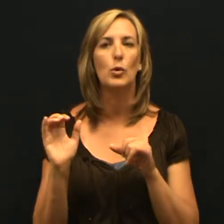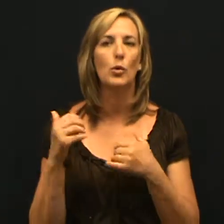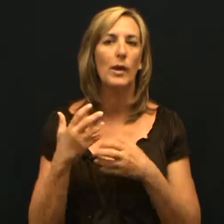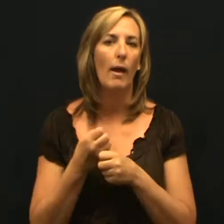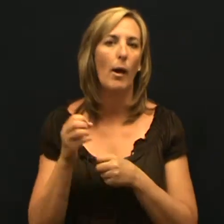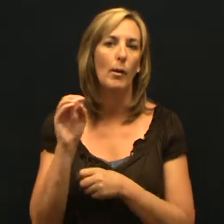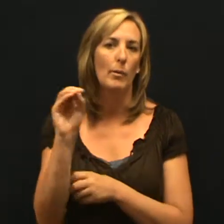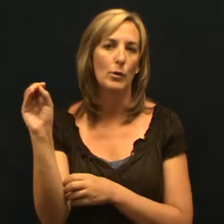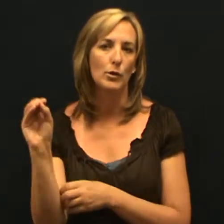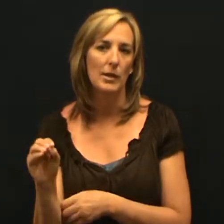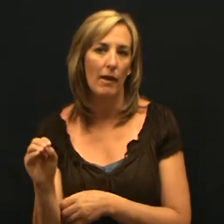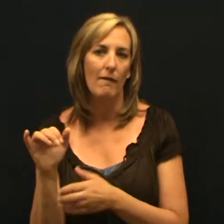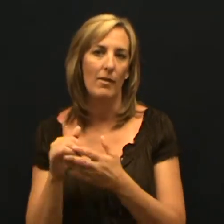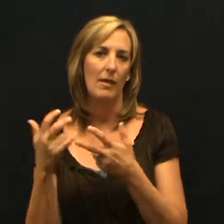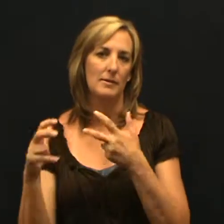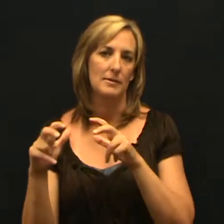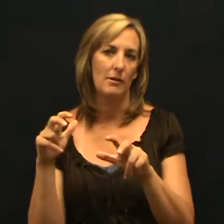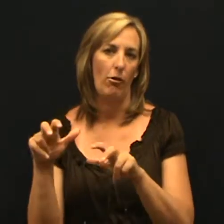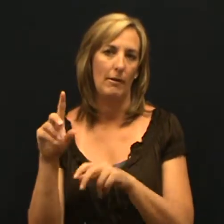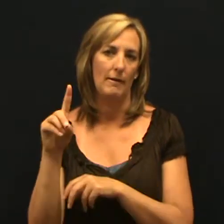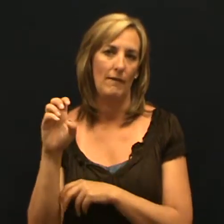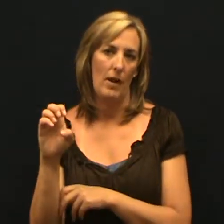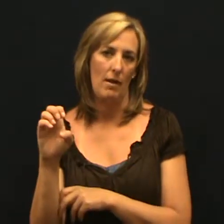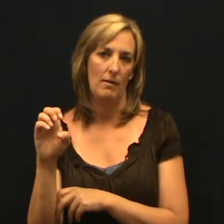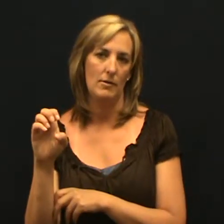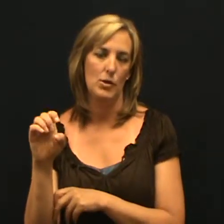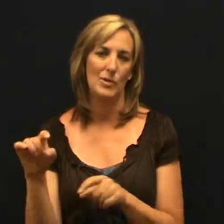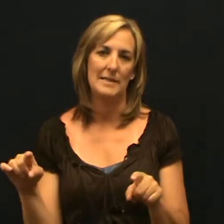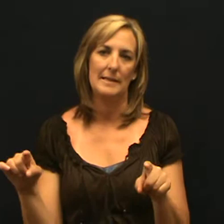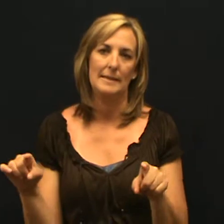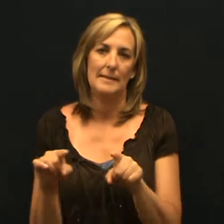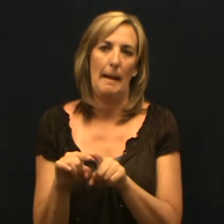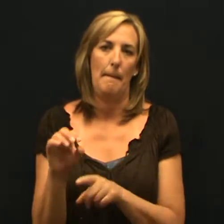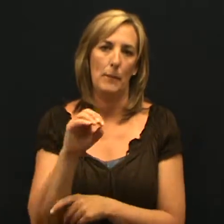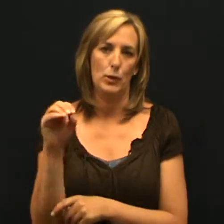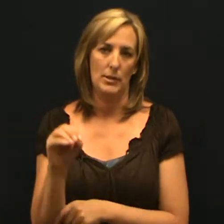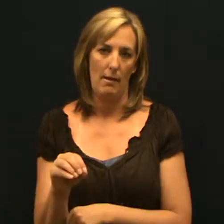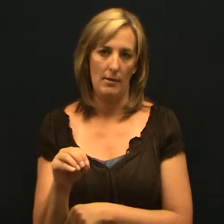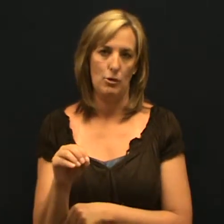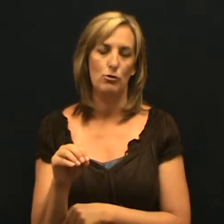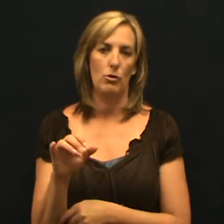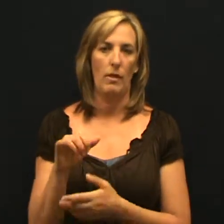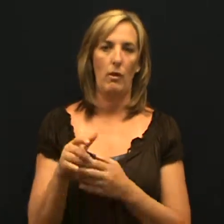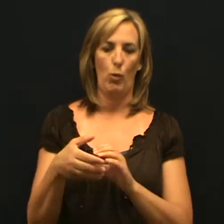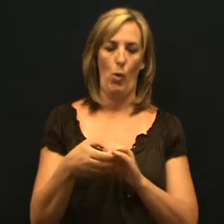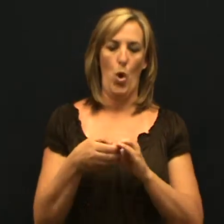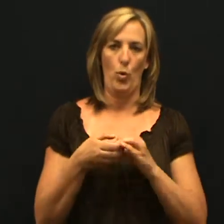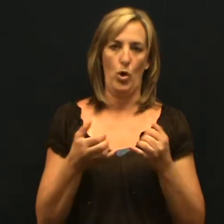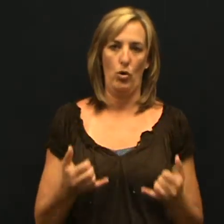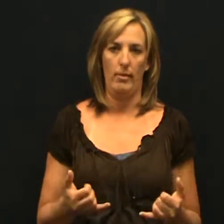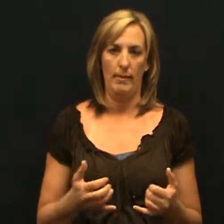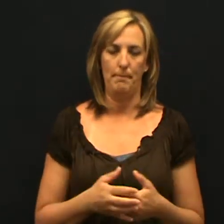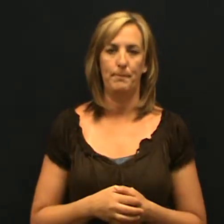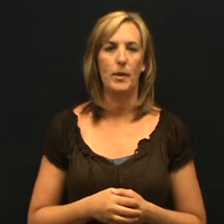the same percentage of the total stock that you own currently. And so there's no change in